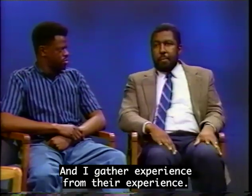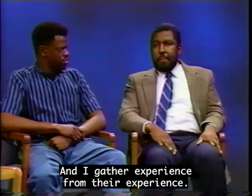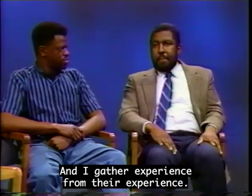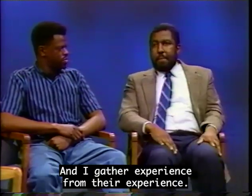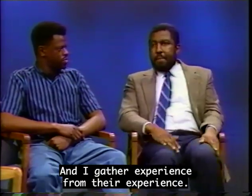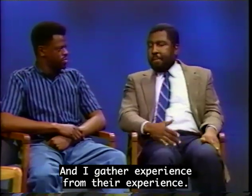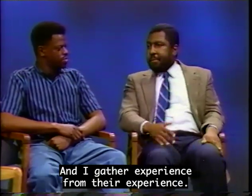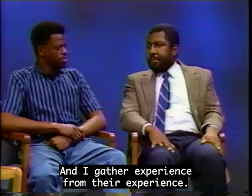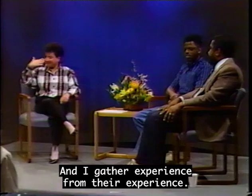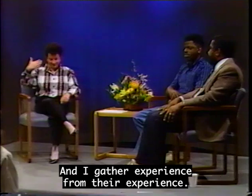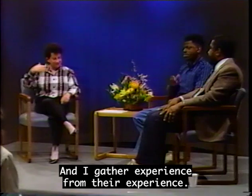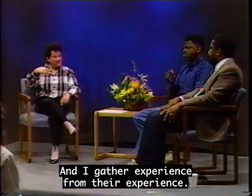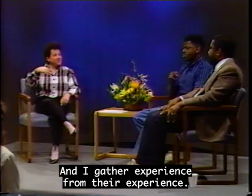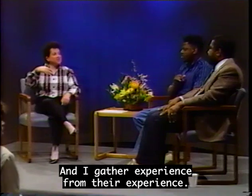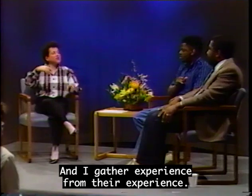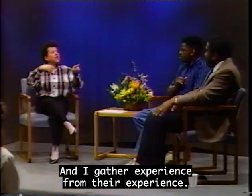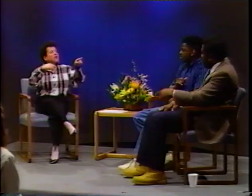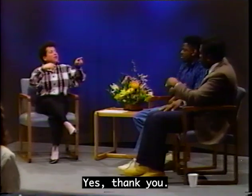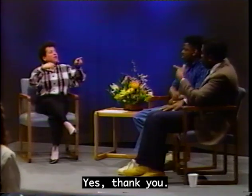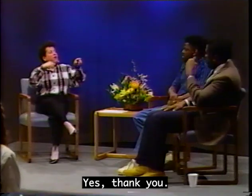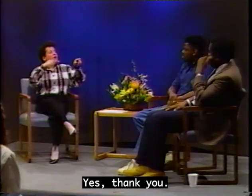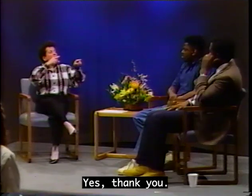gather experience from their experience. Yes, thank you.